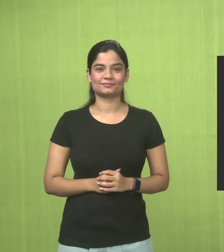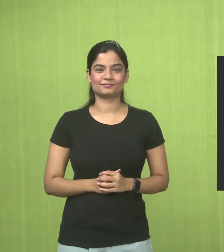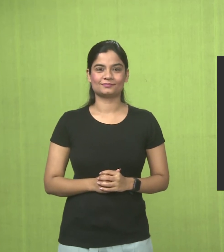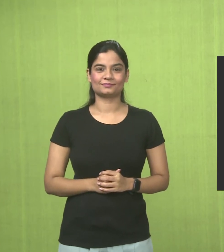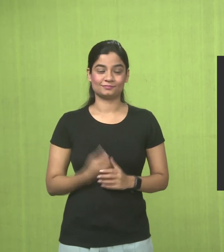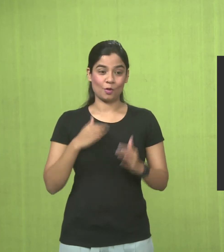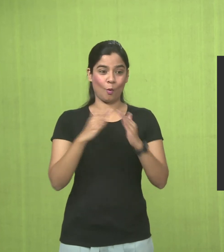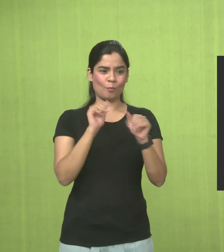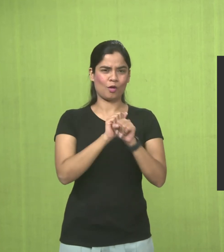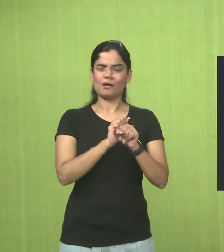income.